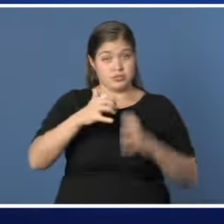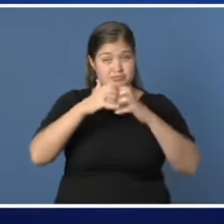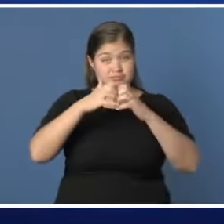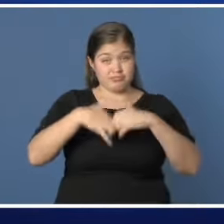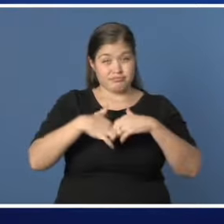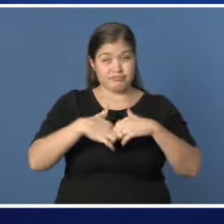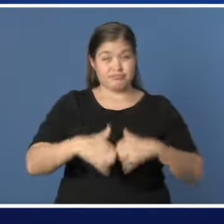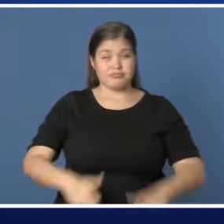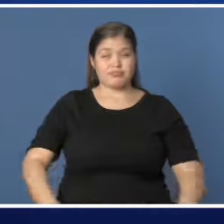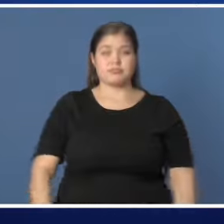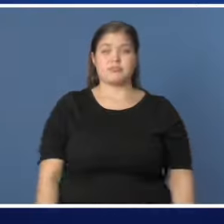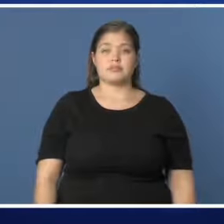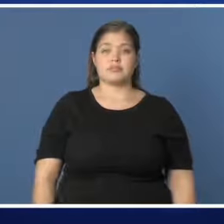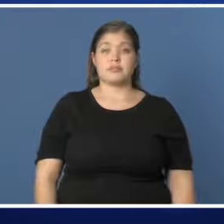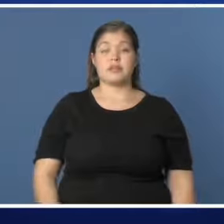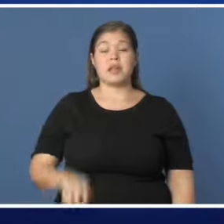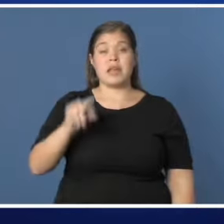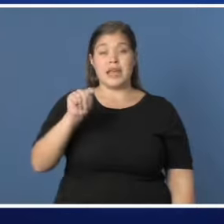transportation failures,